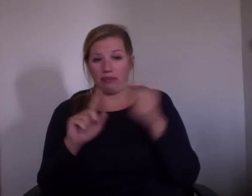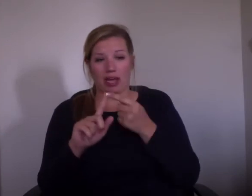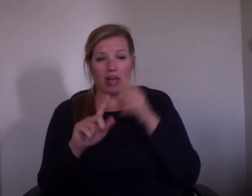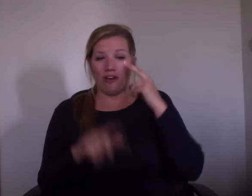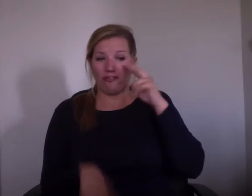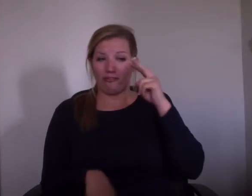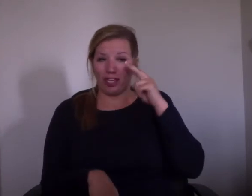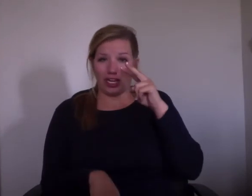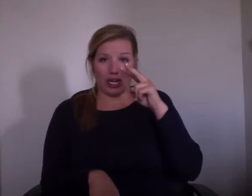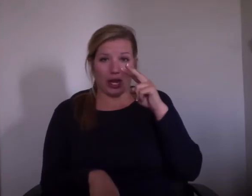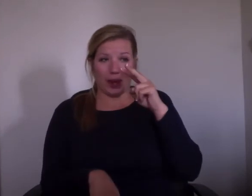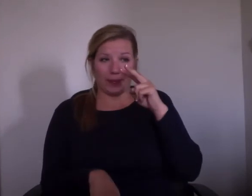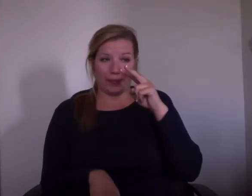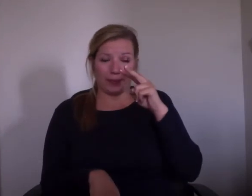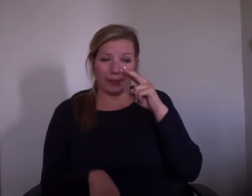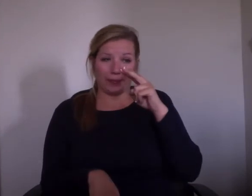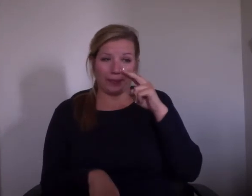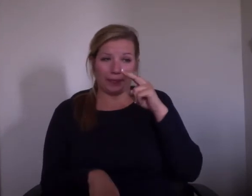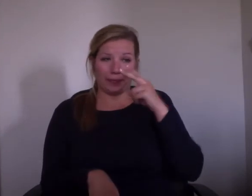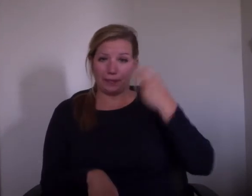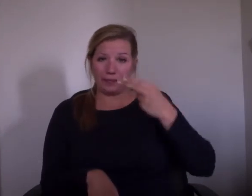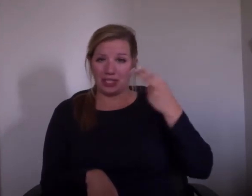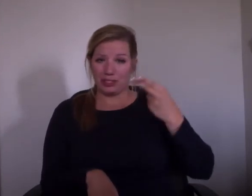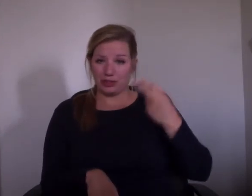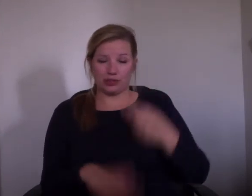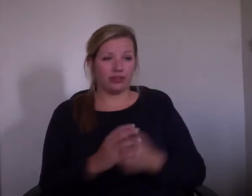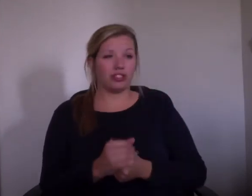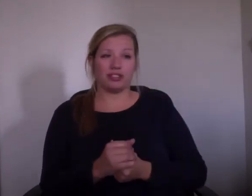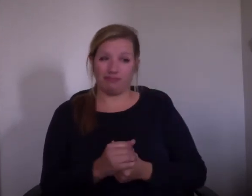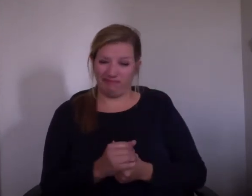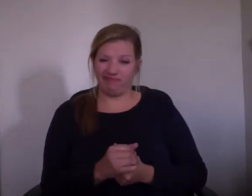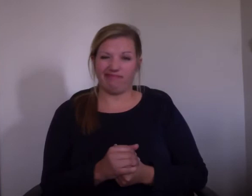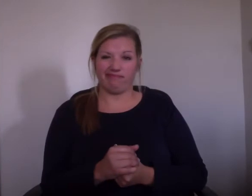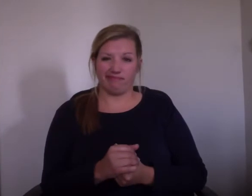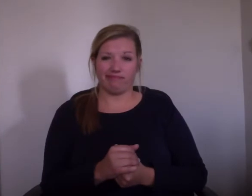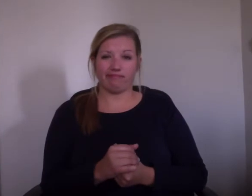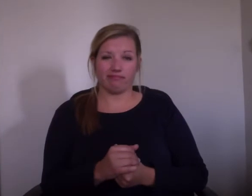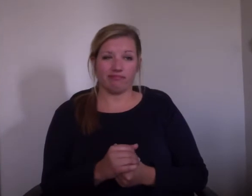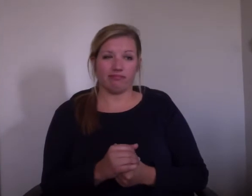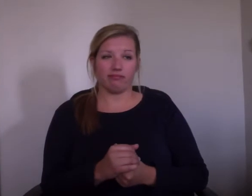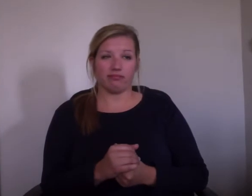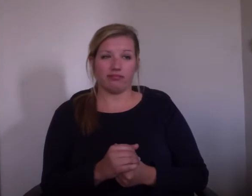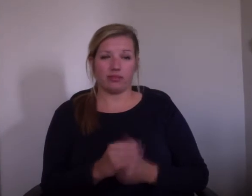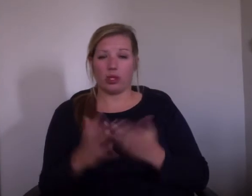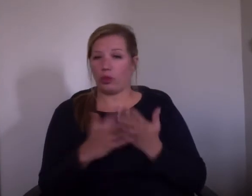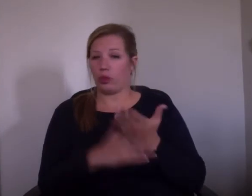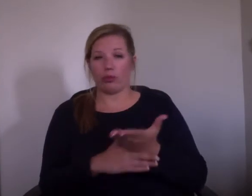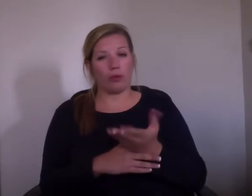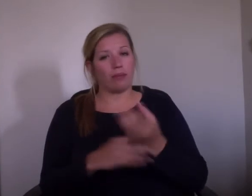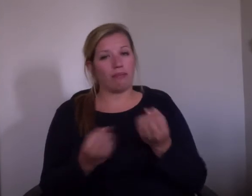almost universally was shared among American policymakers throughout all these phases I'm going to lecture on